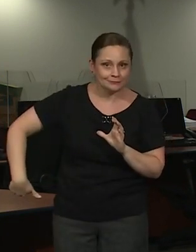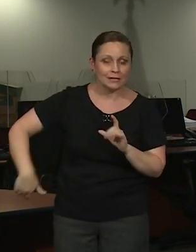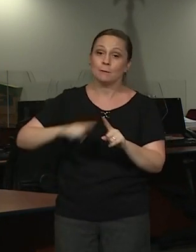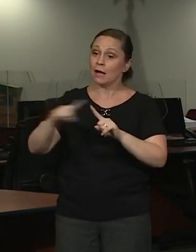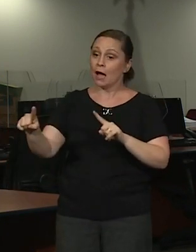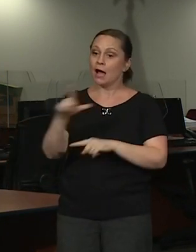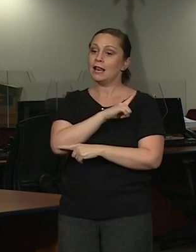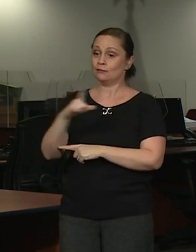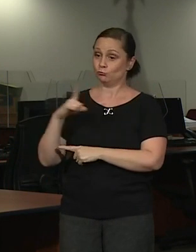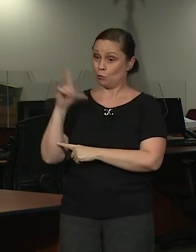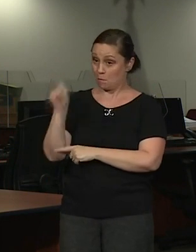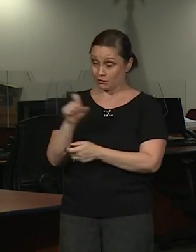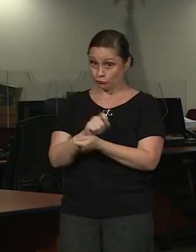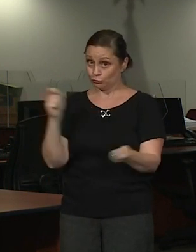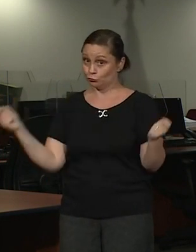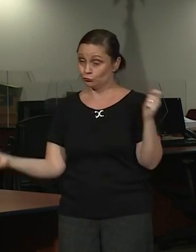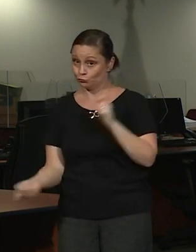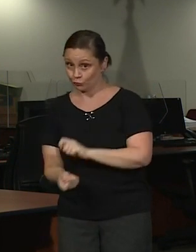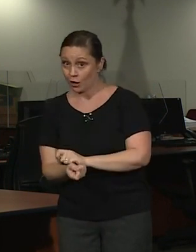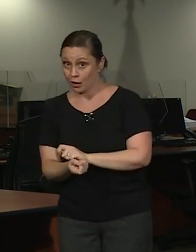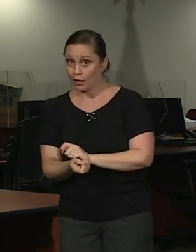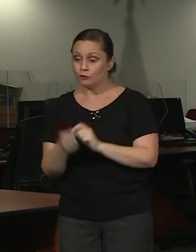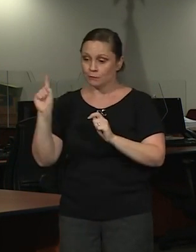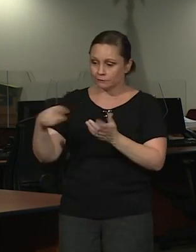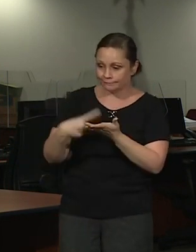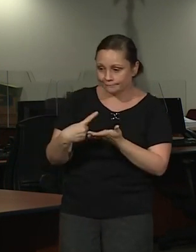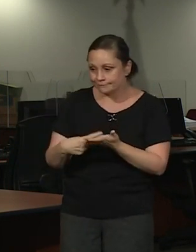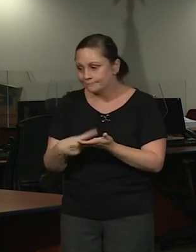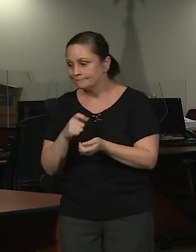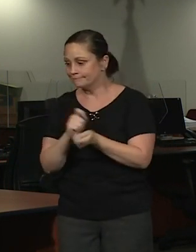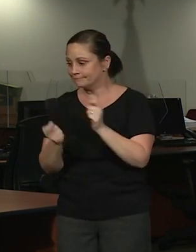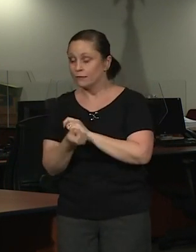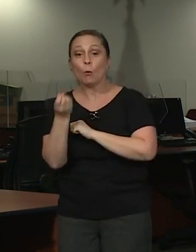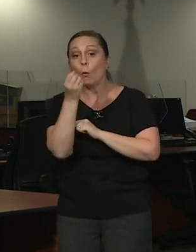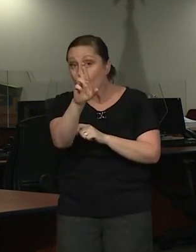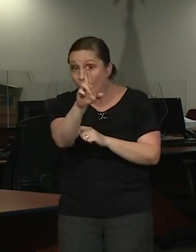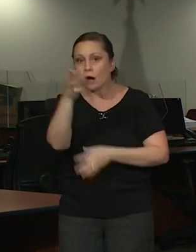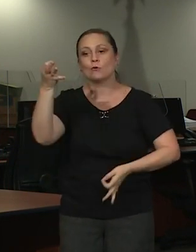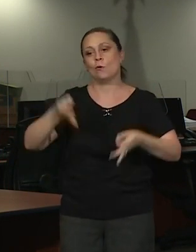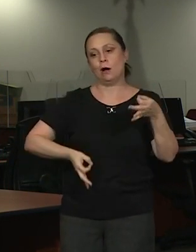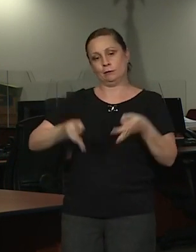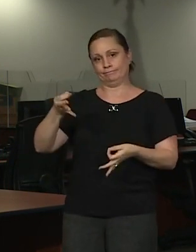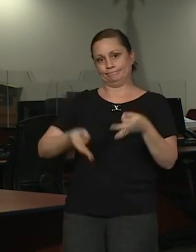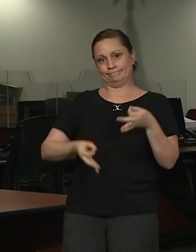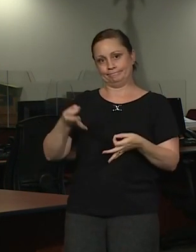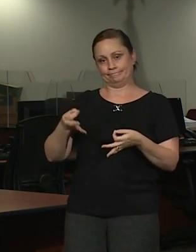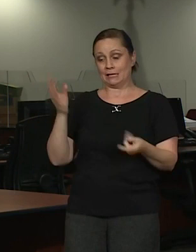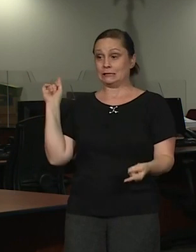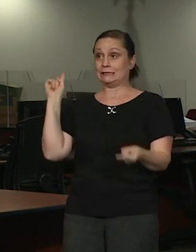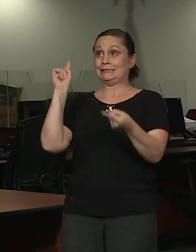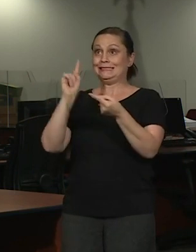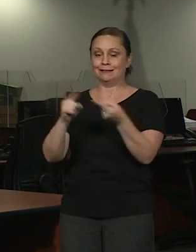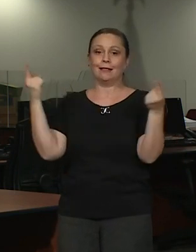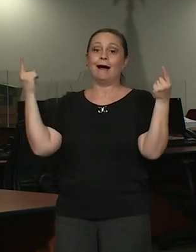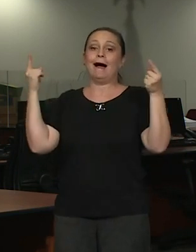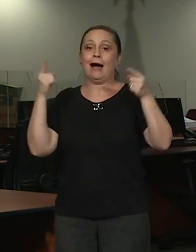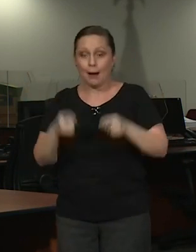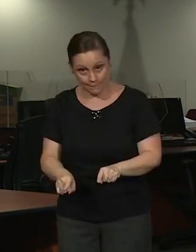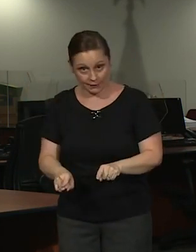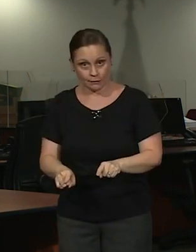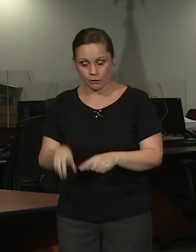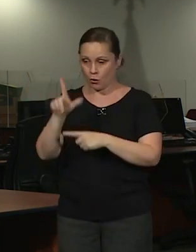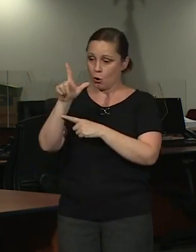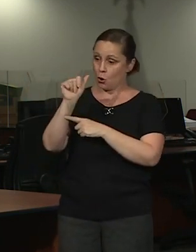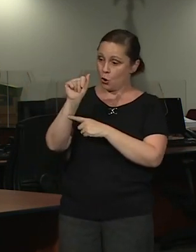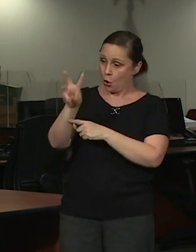legislature, or addressed and stricken by a court. And until that time, every law is presumed to